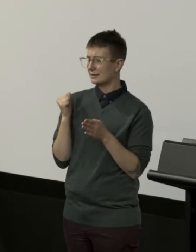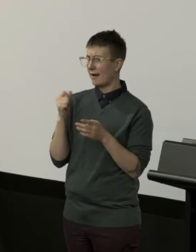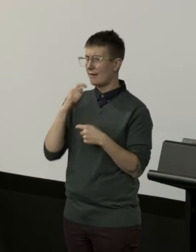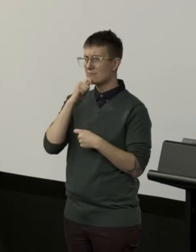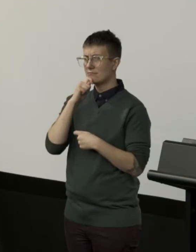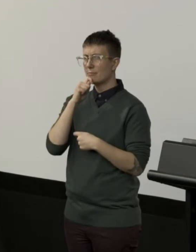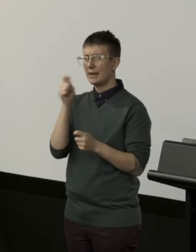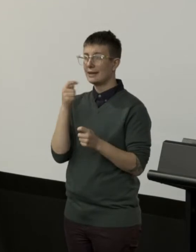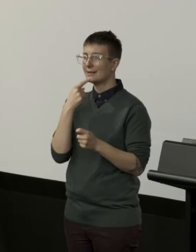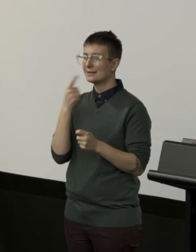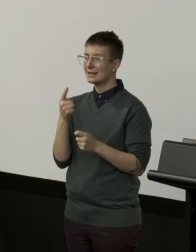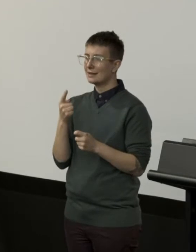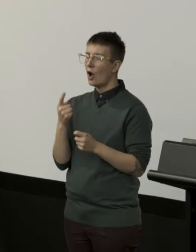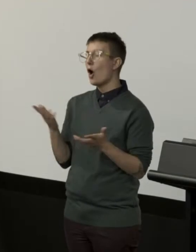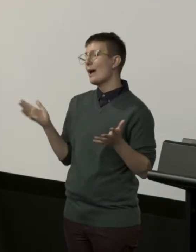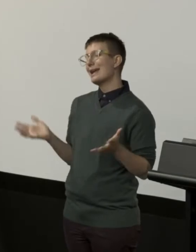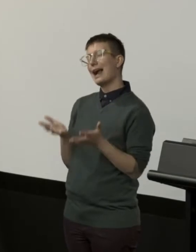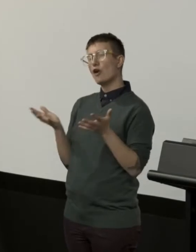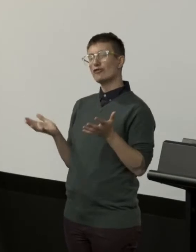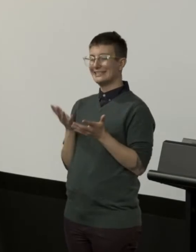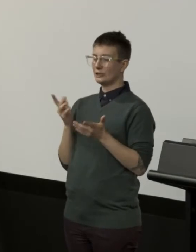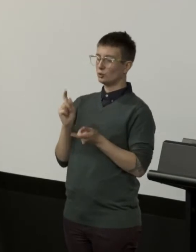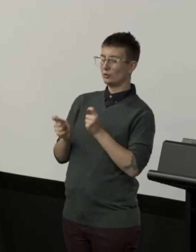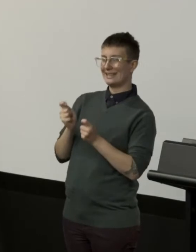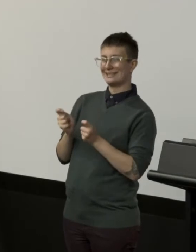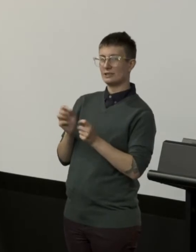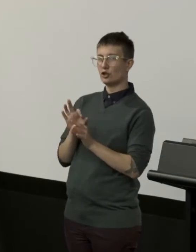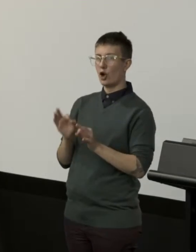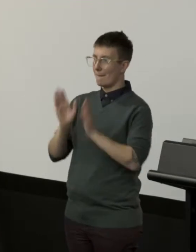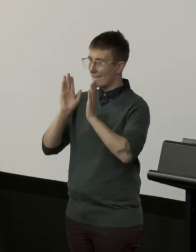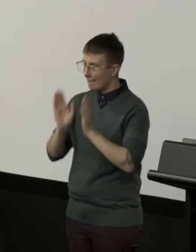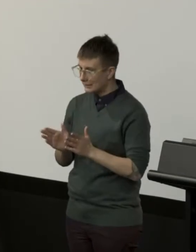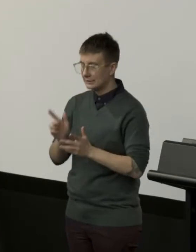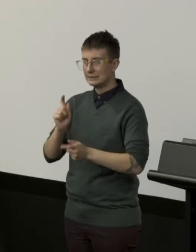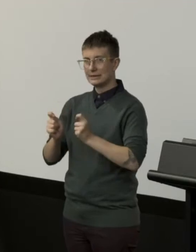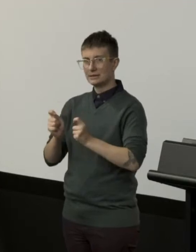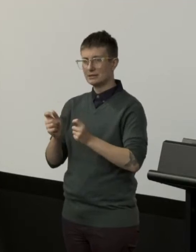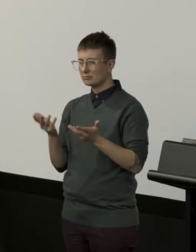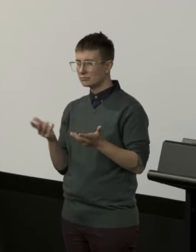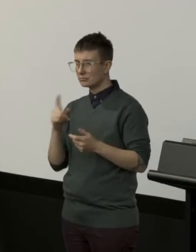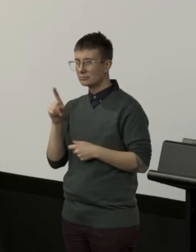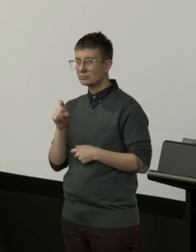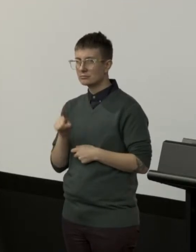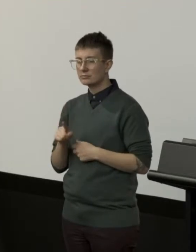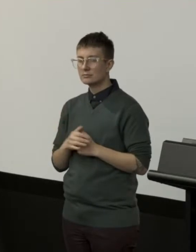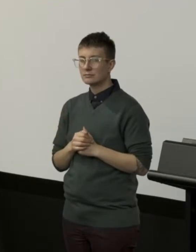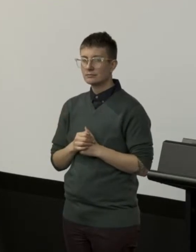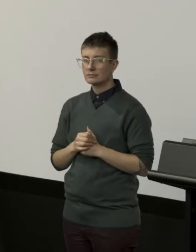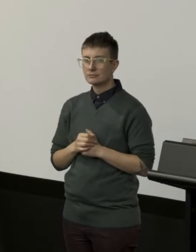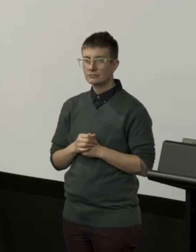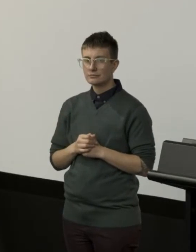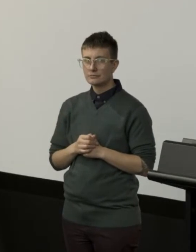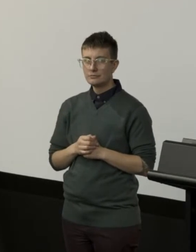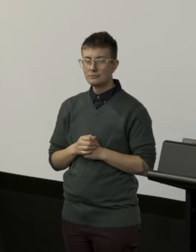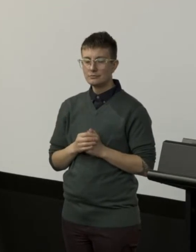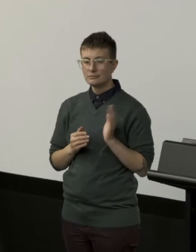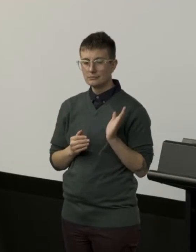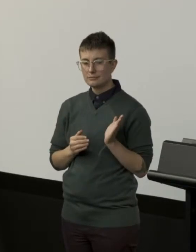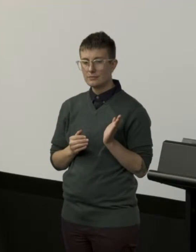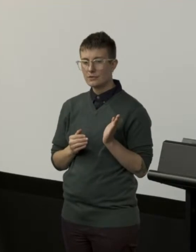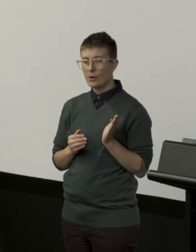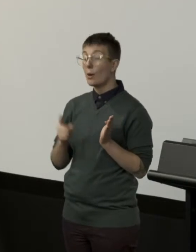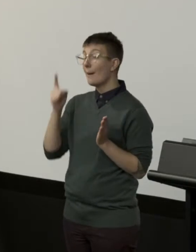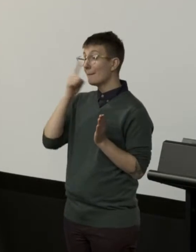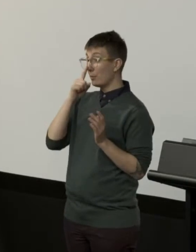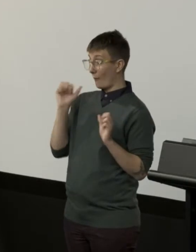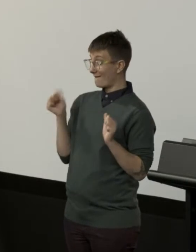not required. Why that sort of discrepancy? This may be people who have left the hotel after their